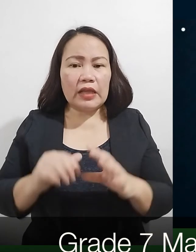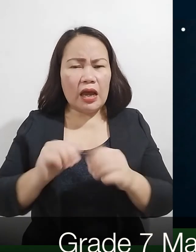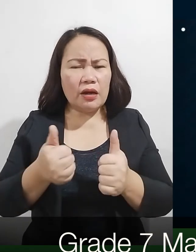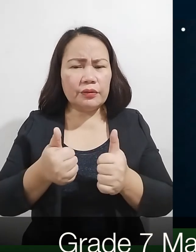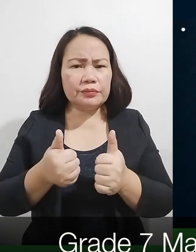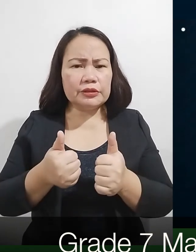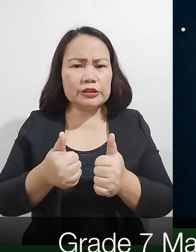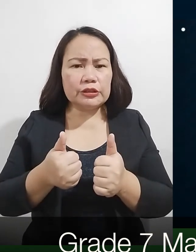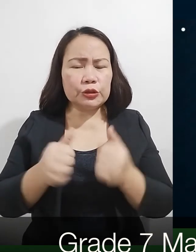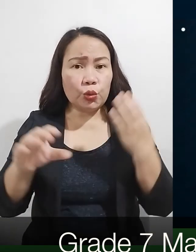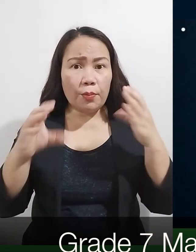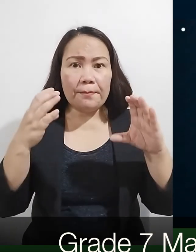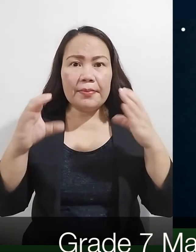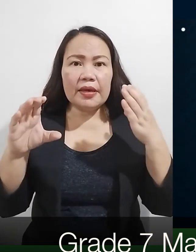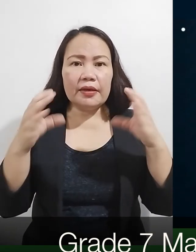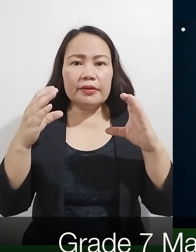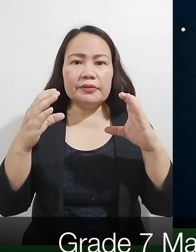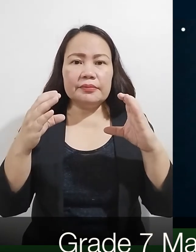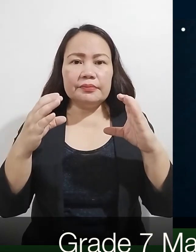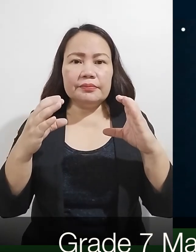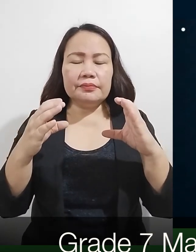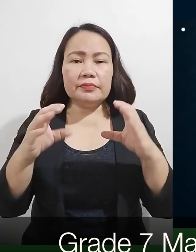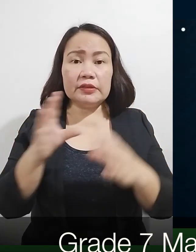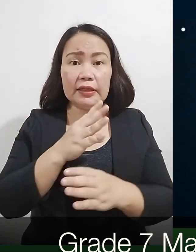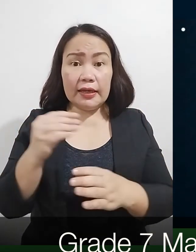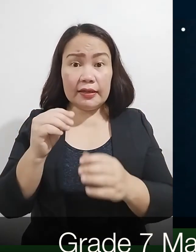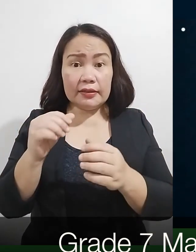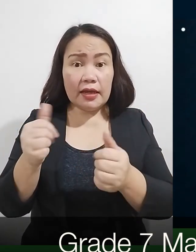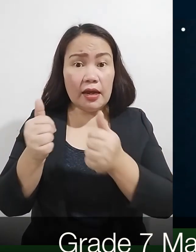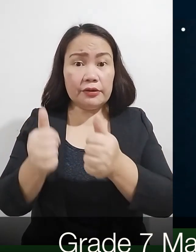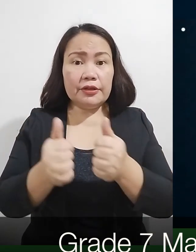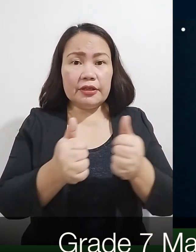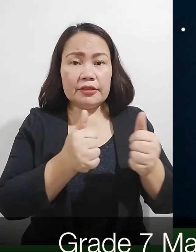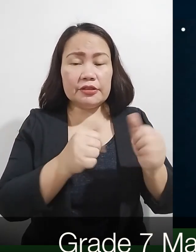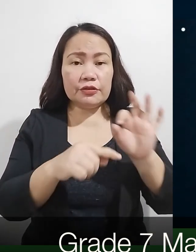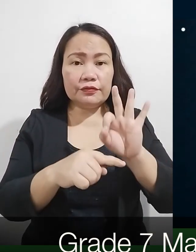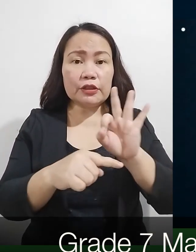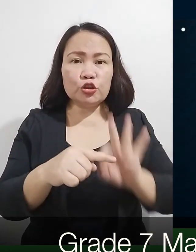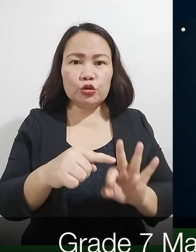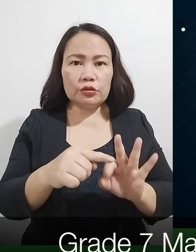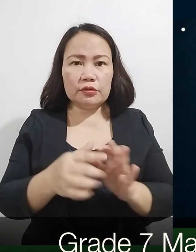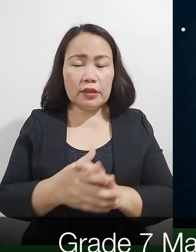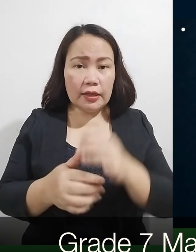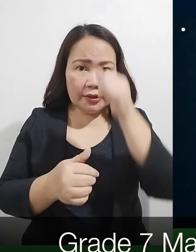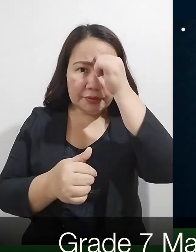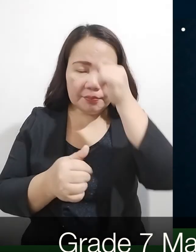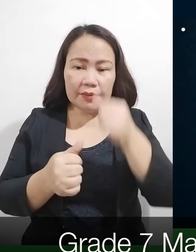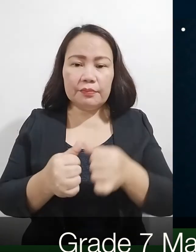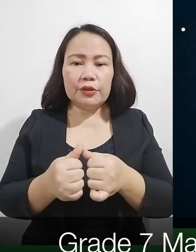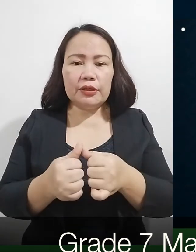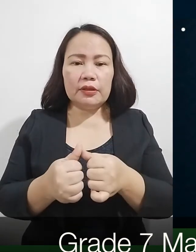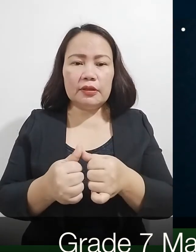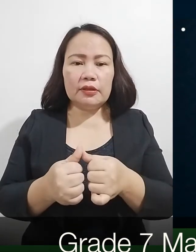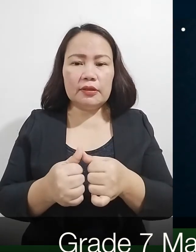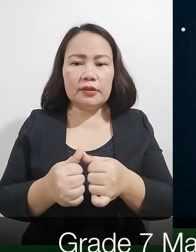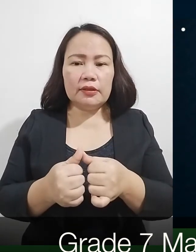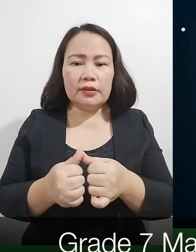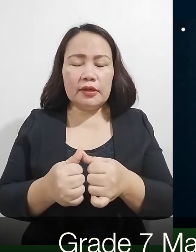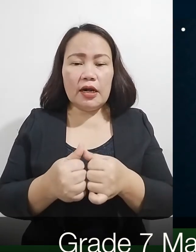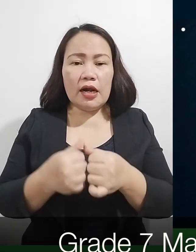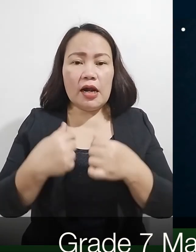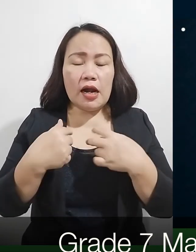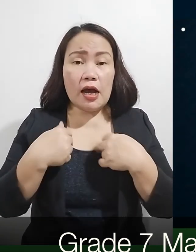Okay, so how are we going to compare naman? Compare and arrange fractions. Now,